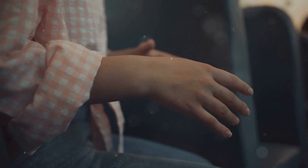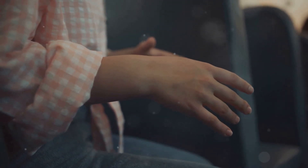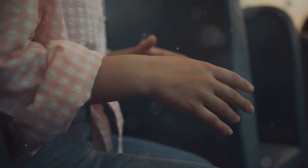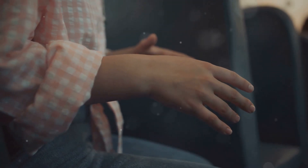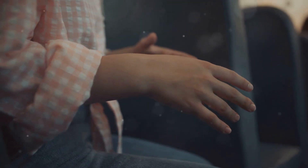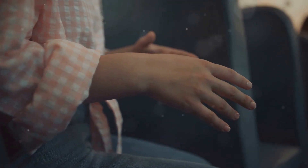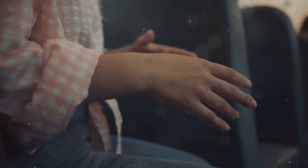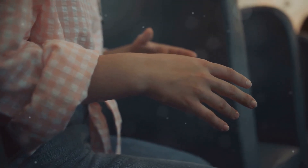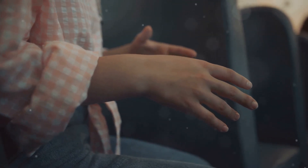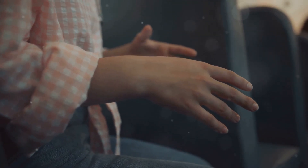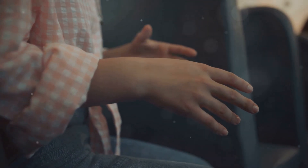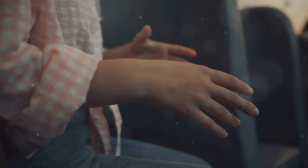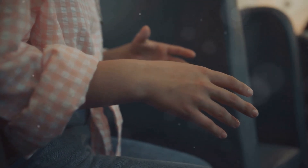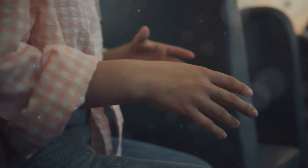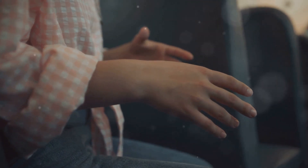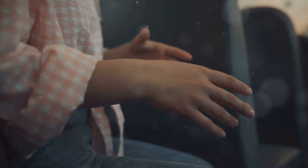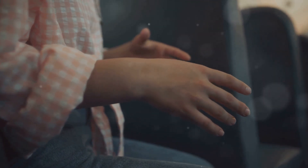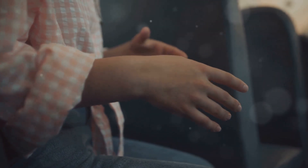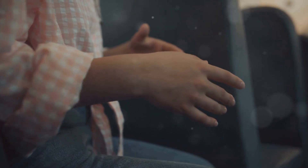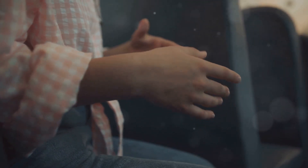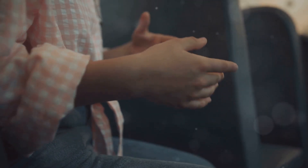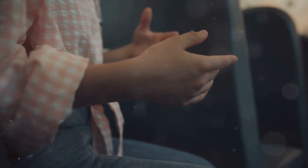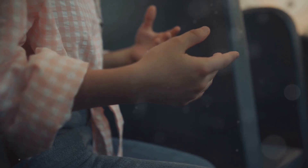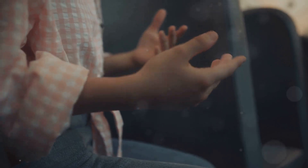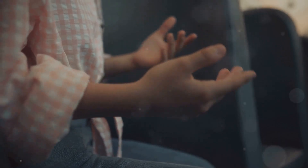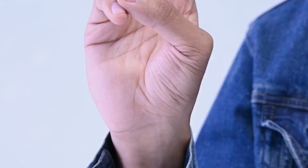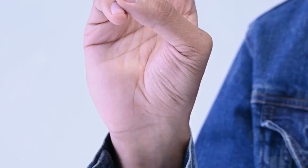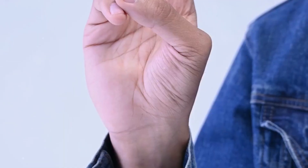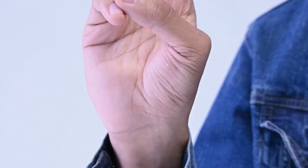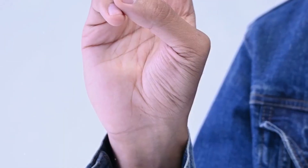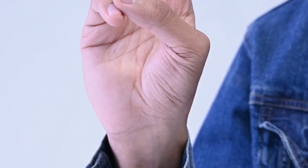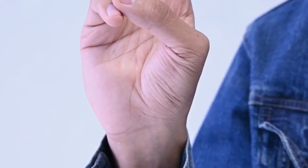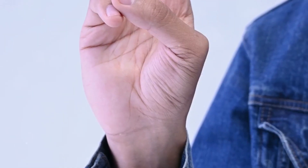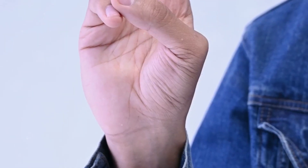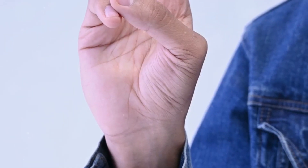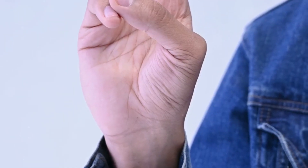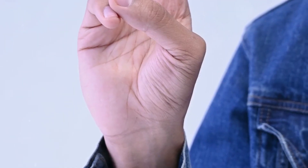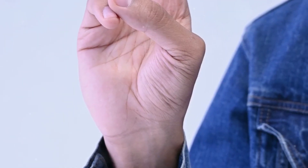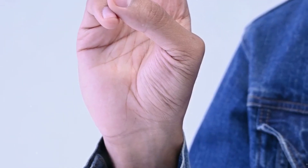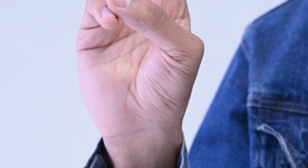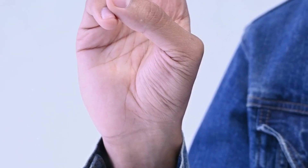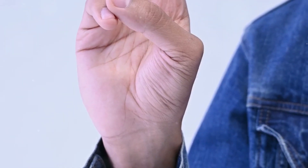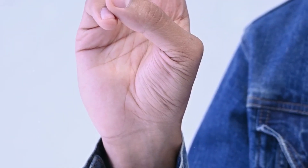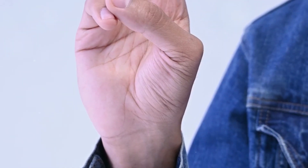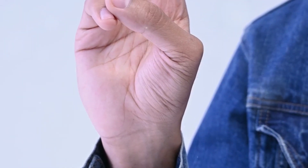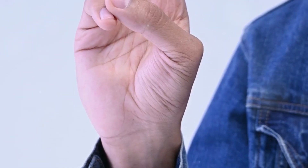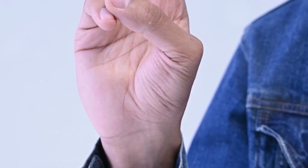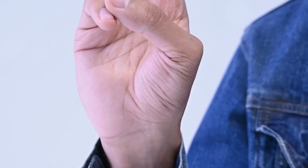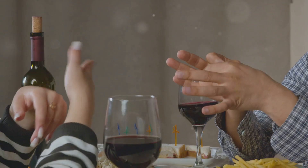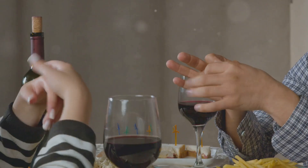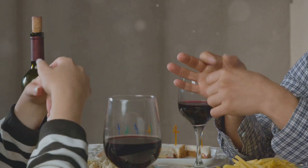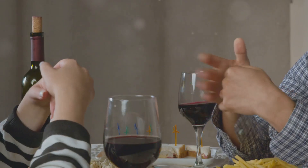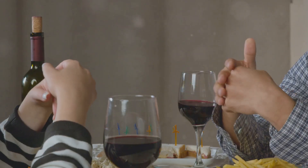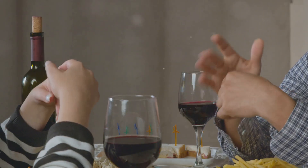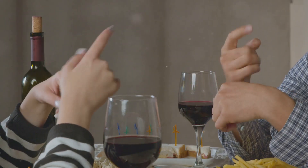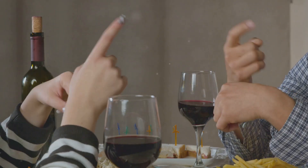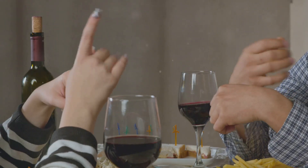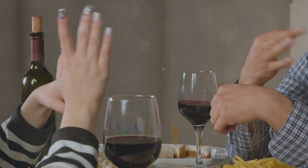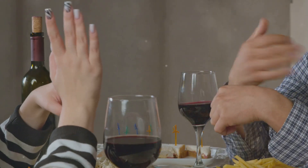an essential part of effective communication in ASL. Remember, ASL is a visual language and every movement contributes to the overall